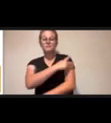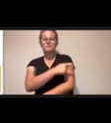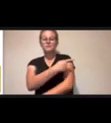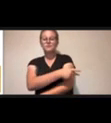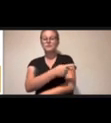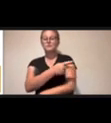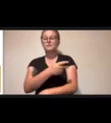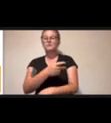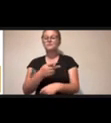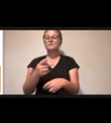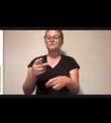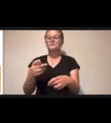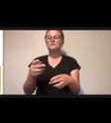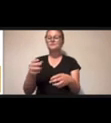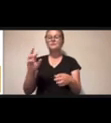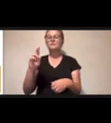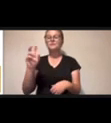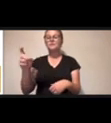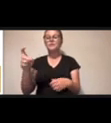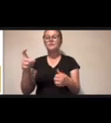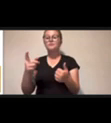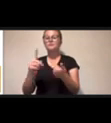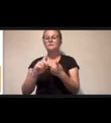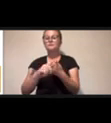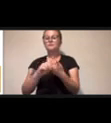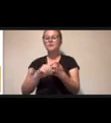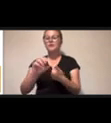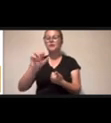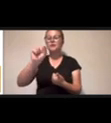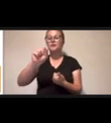1 patient was diagnosed with